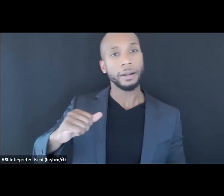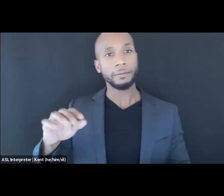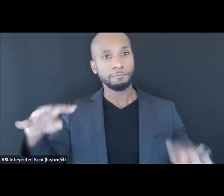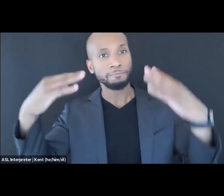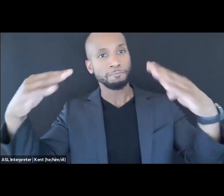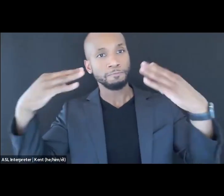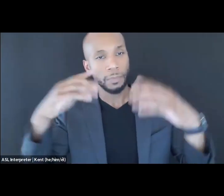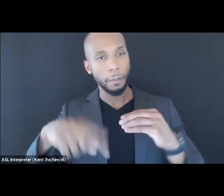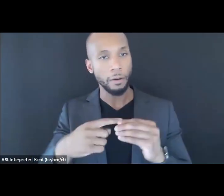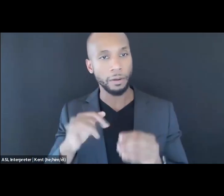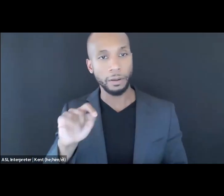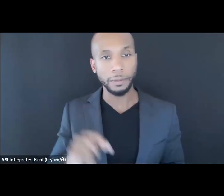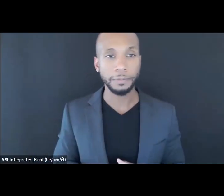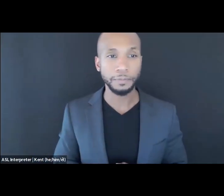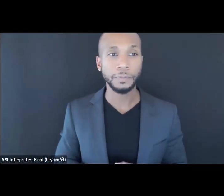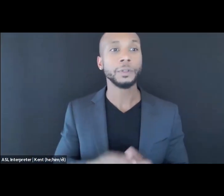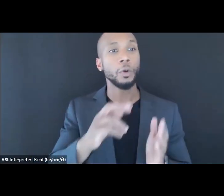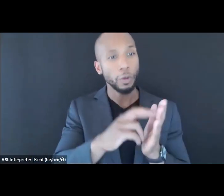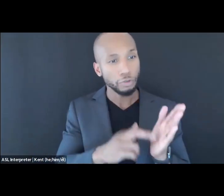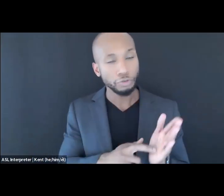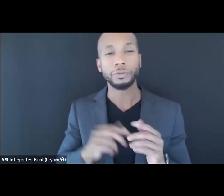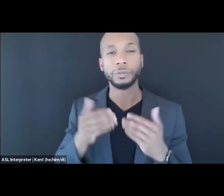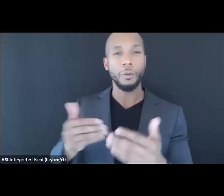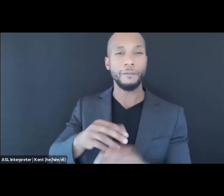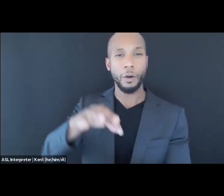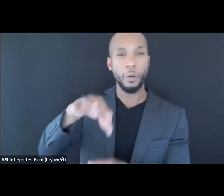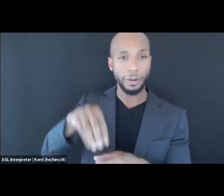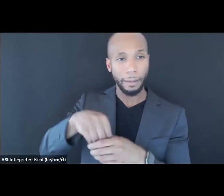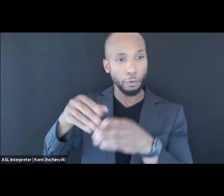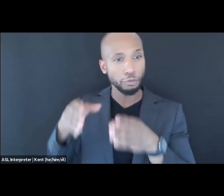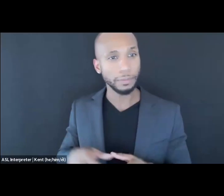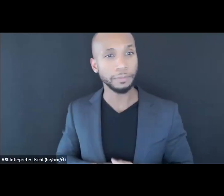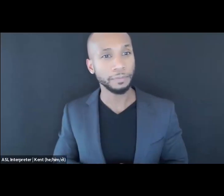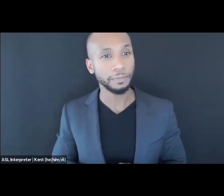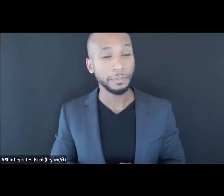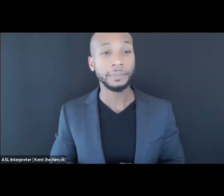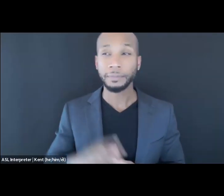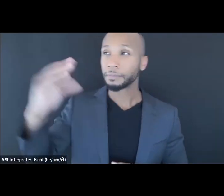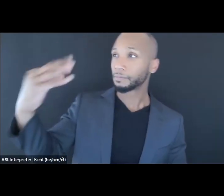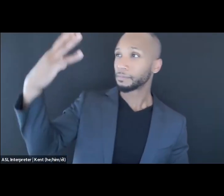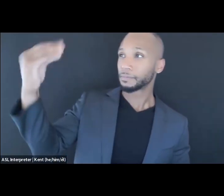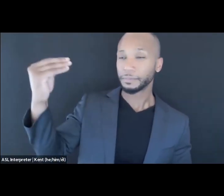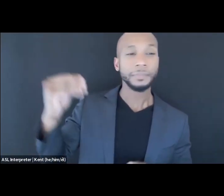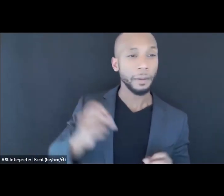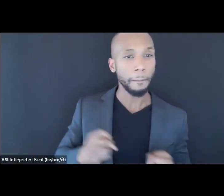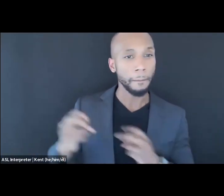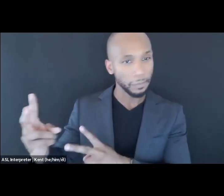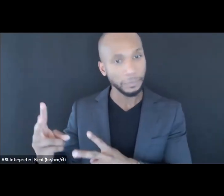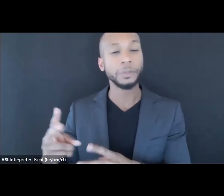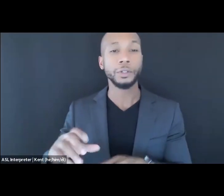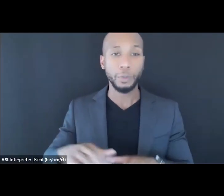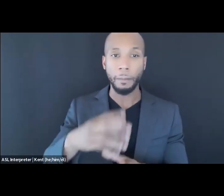about it. Register and vote in person. Take and post selfies of yourself doing both